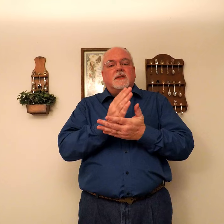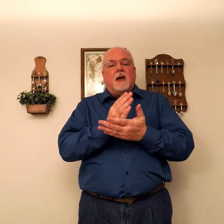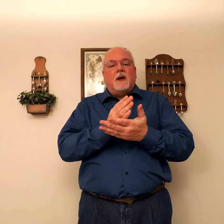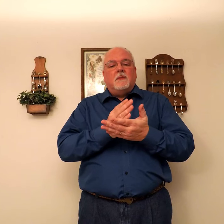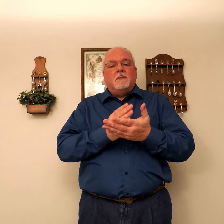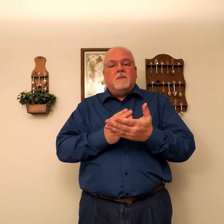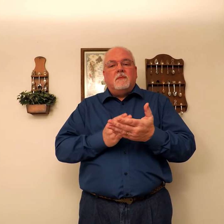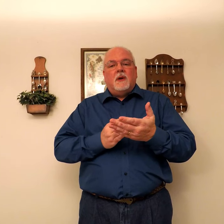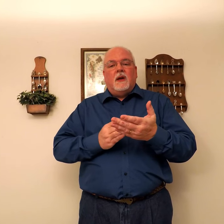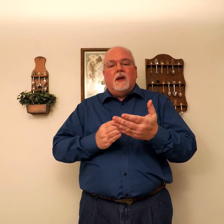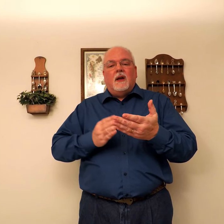Some